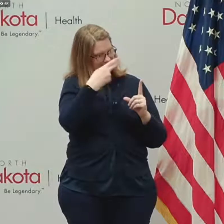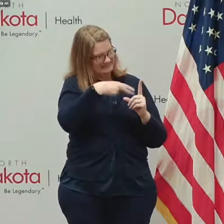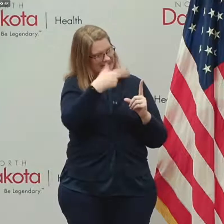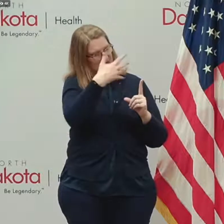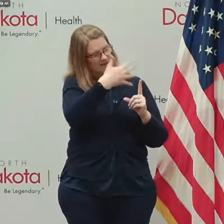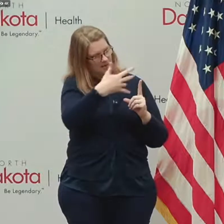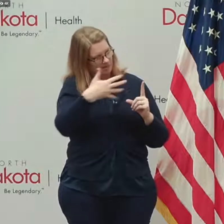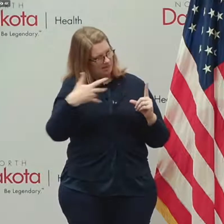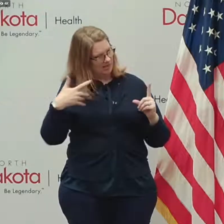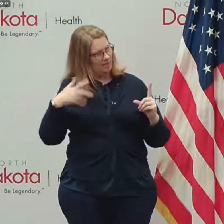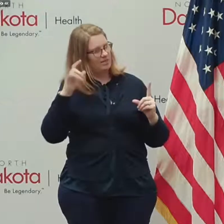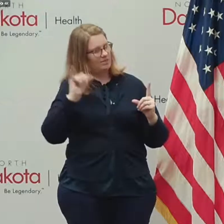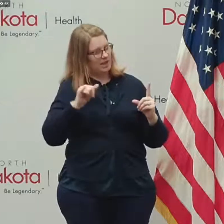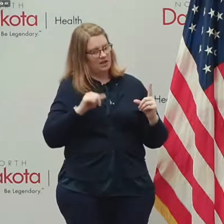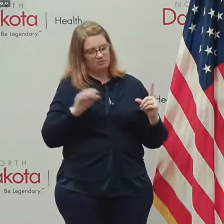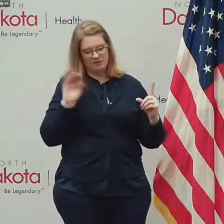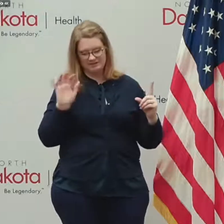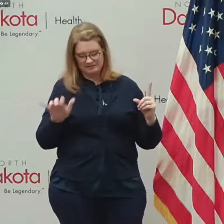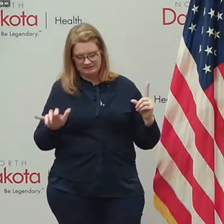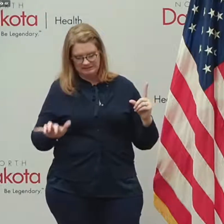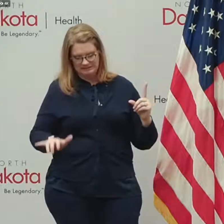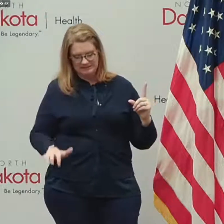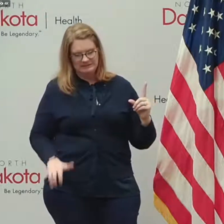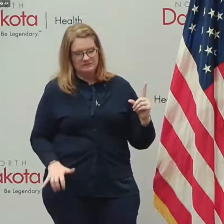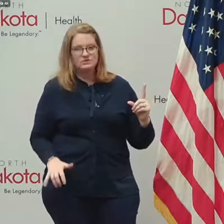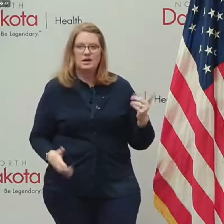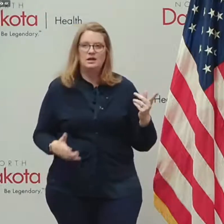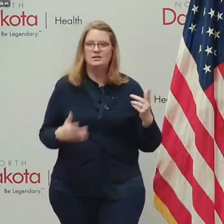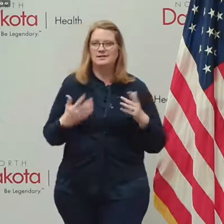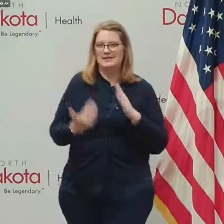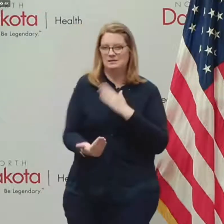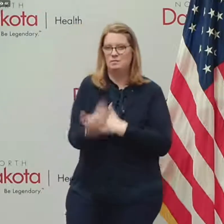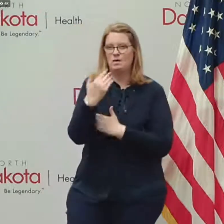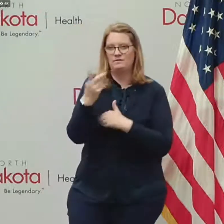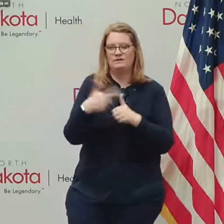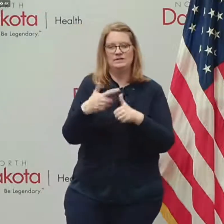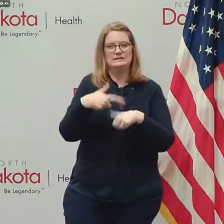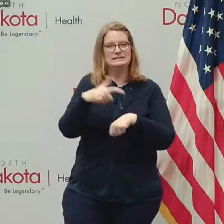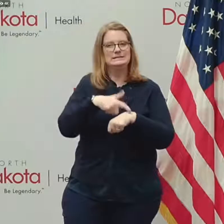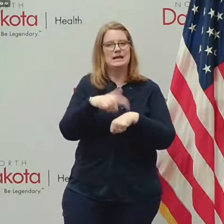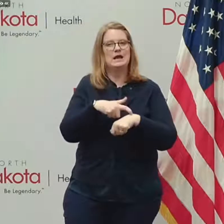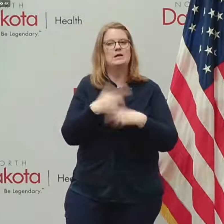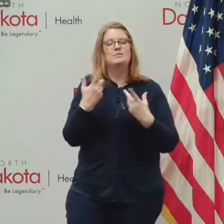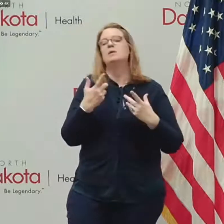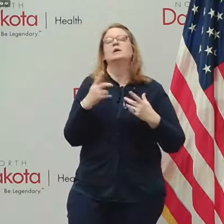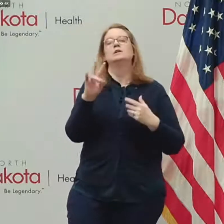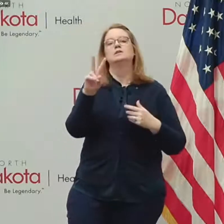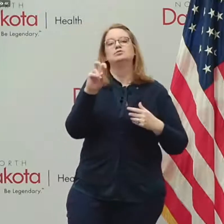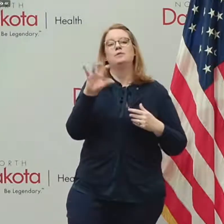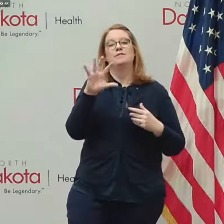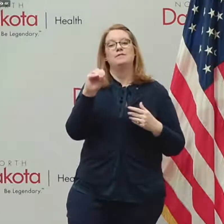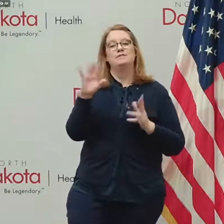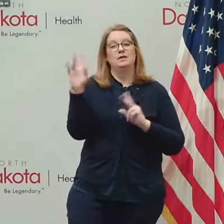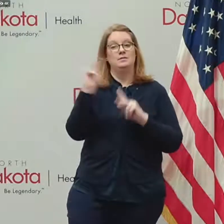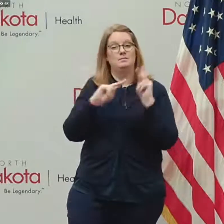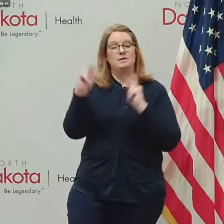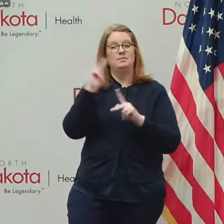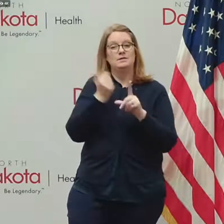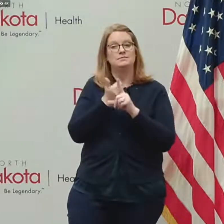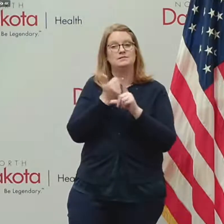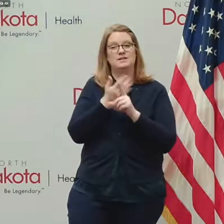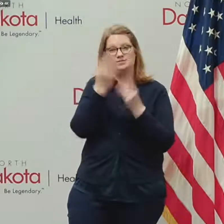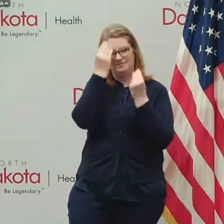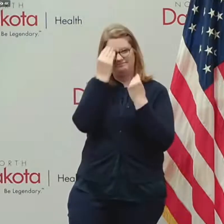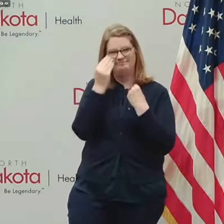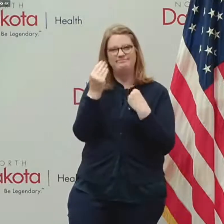the contact tracing, but we've added a new capability. It was launched this morning for the first time, and 250 people were notified this